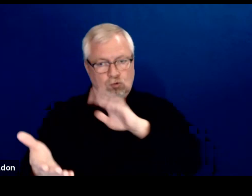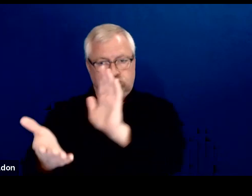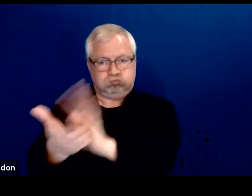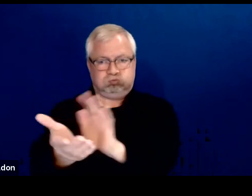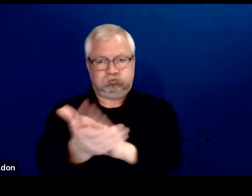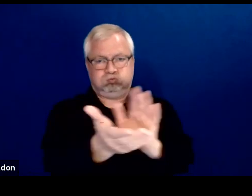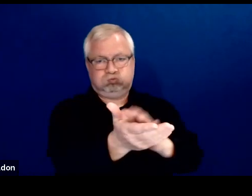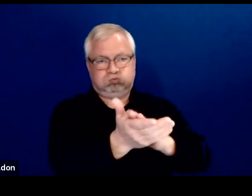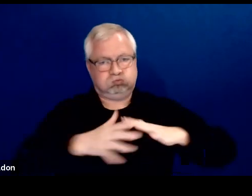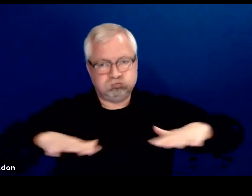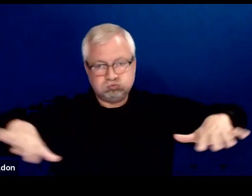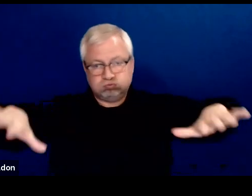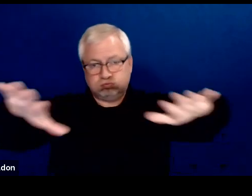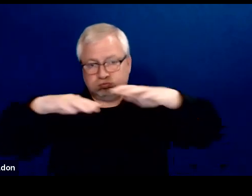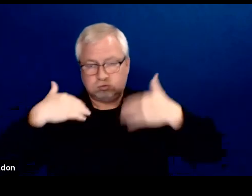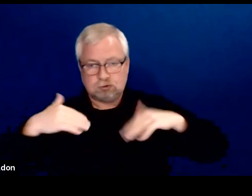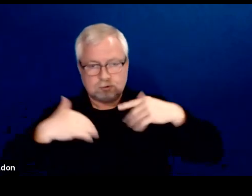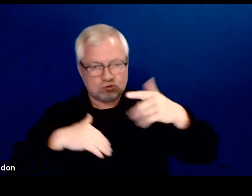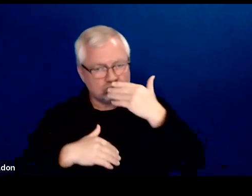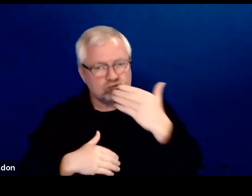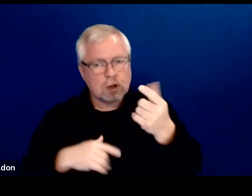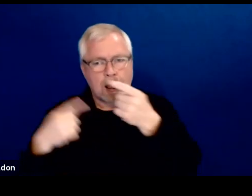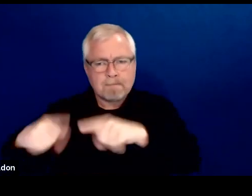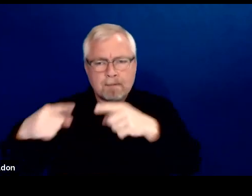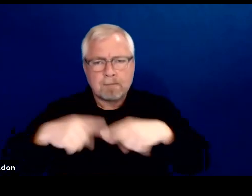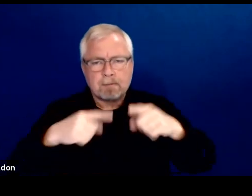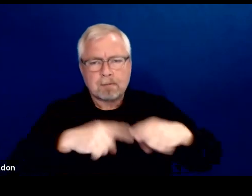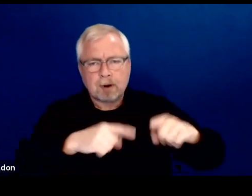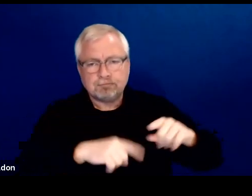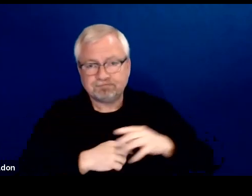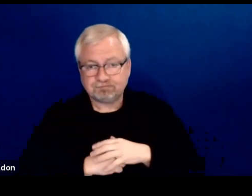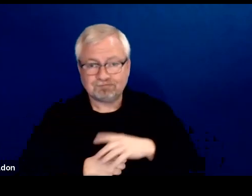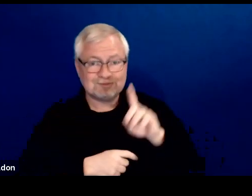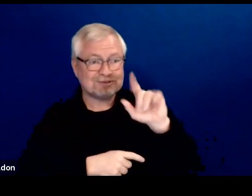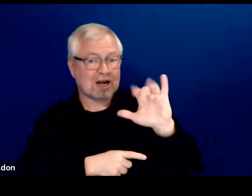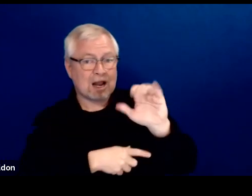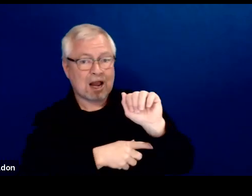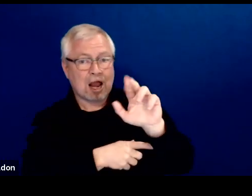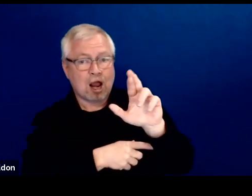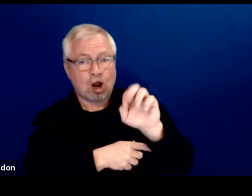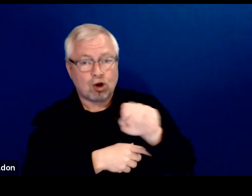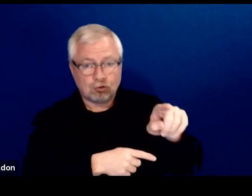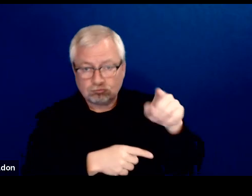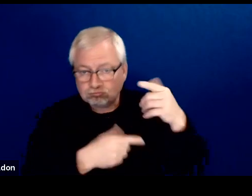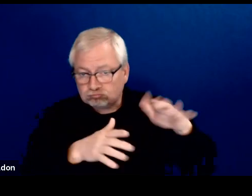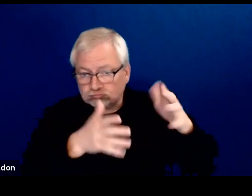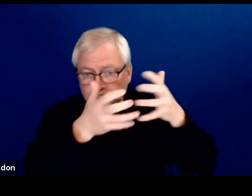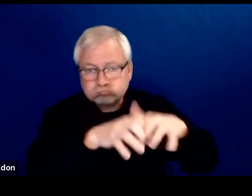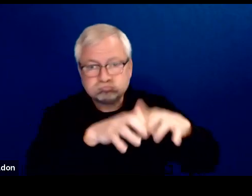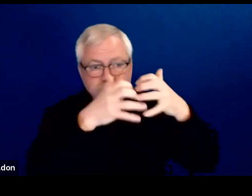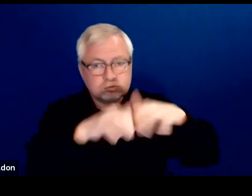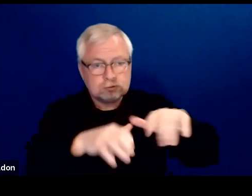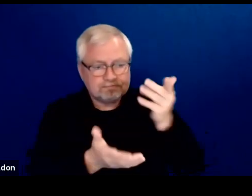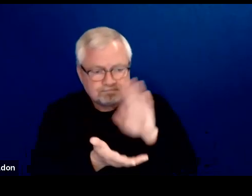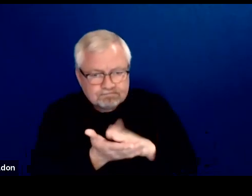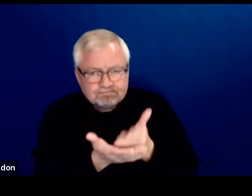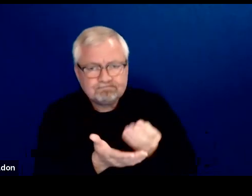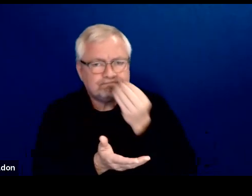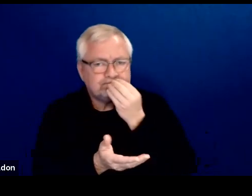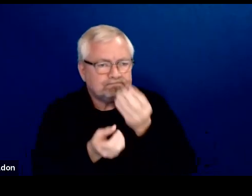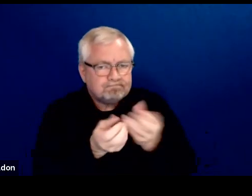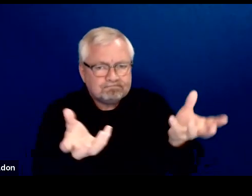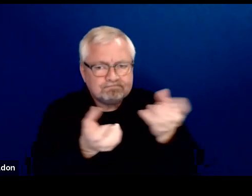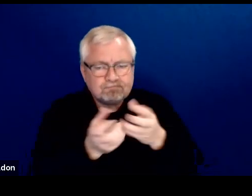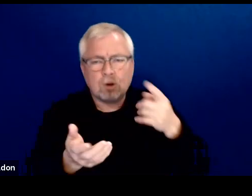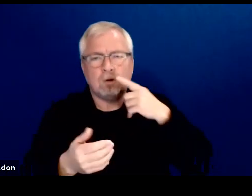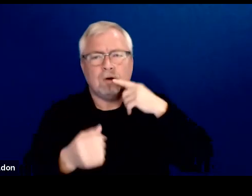our critical care workers with daycare, all of the stories you hear about folks getting together, cooking meals for them, making sure they're able to continue that. That's what